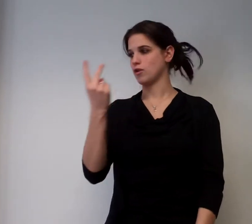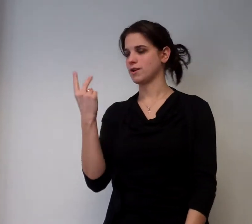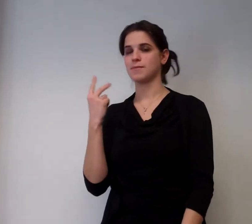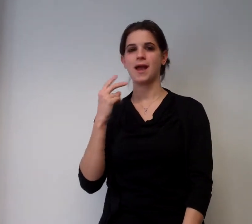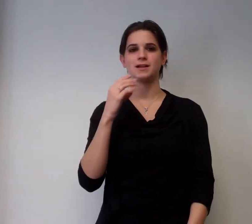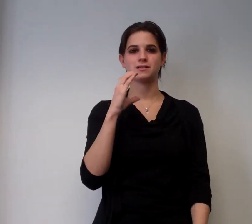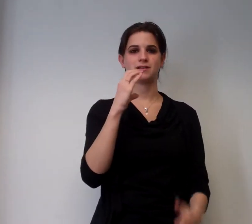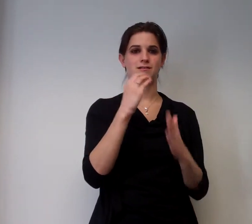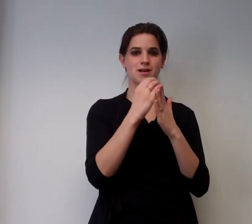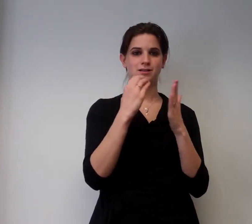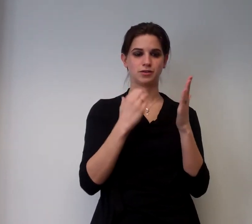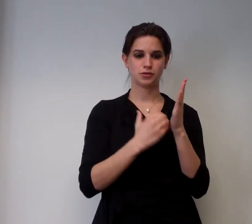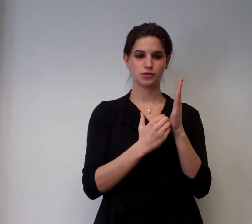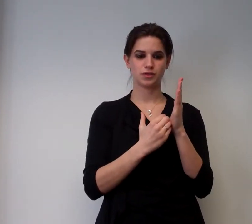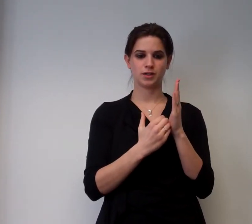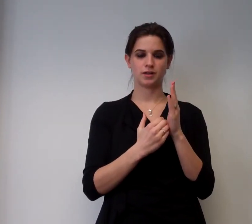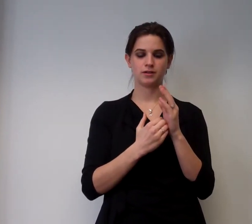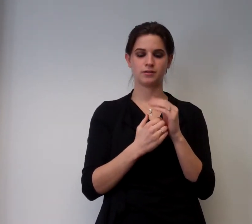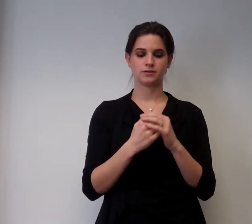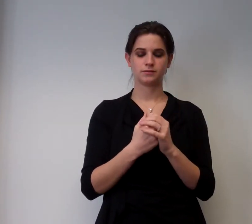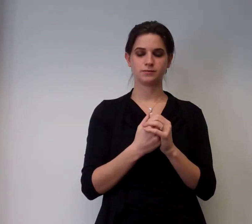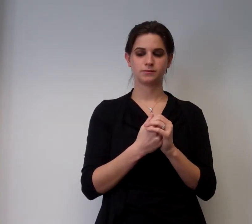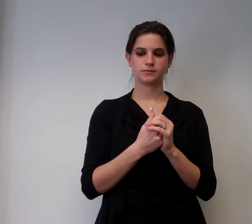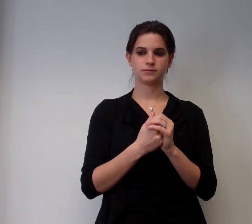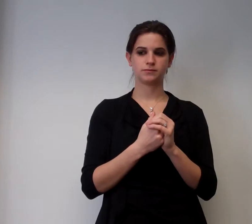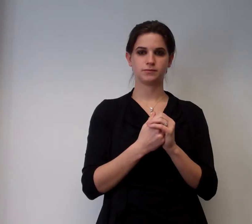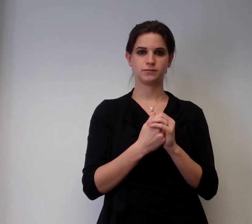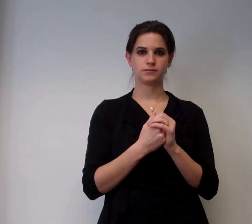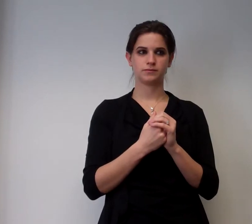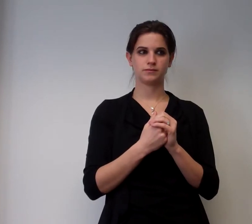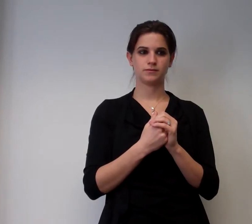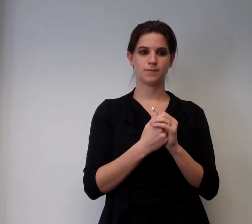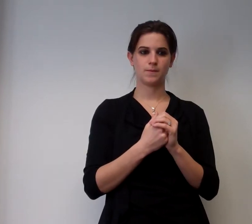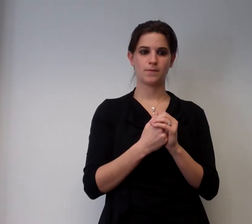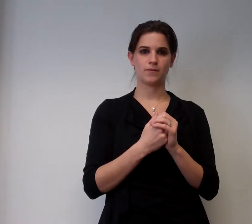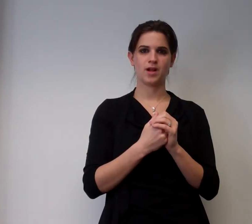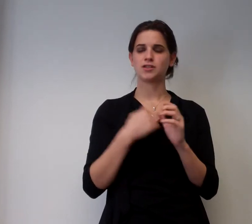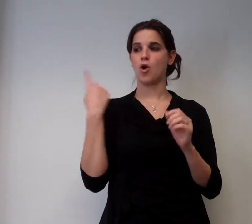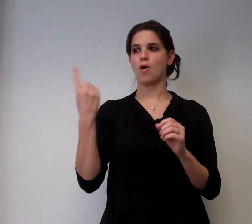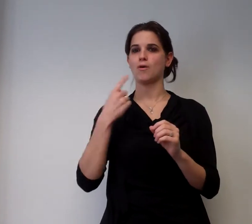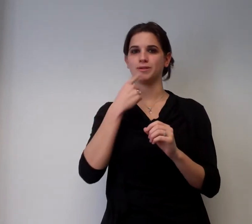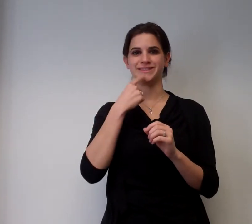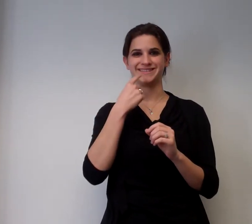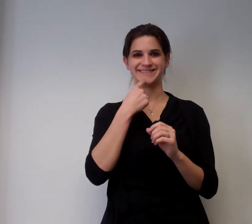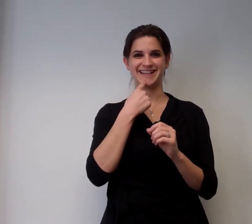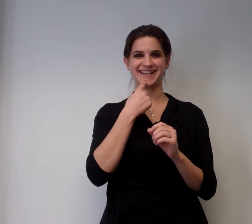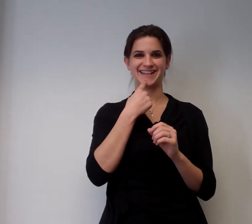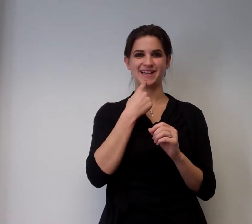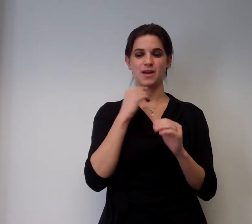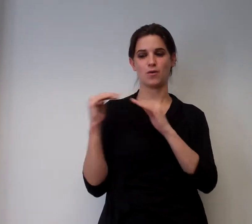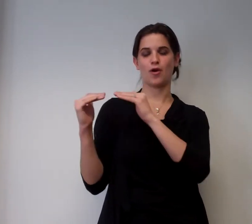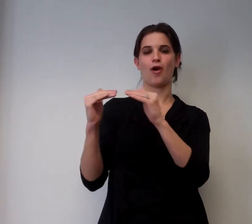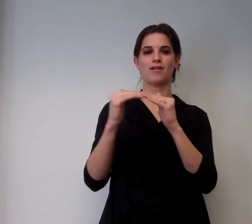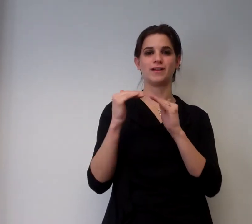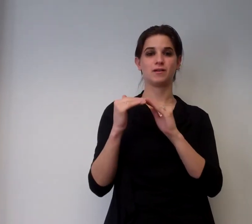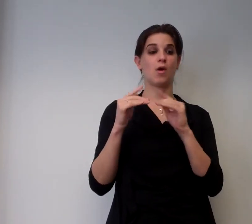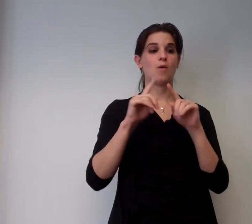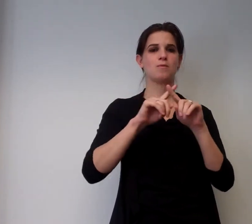But only when the Supreme Court started interpreting the Constitution in a different way did things start to make progress, did things start to go